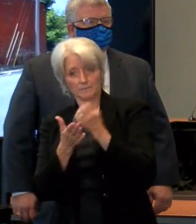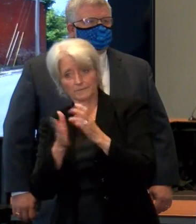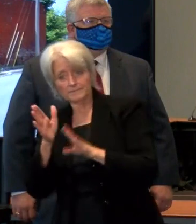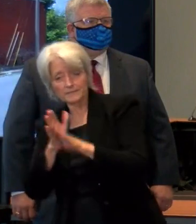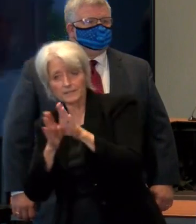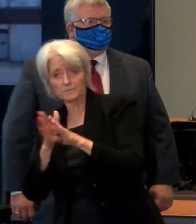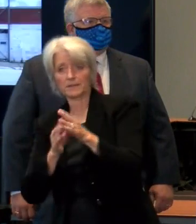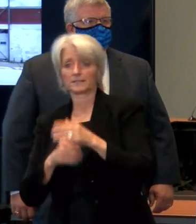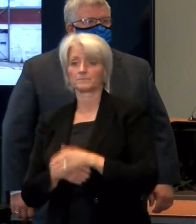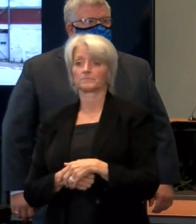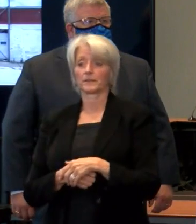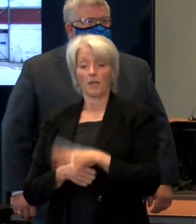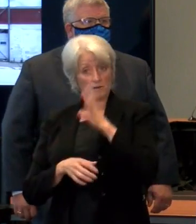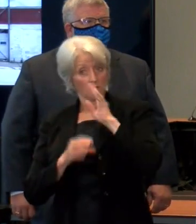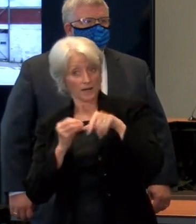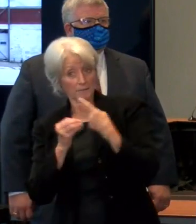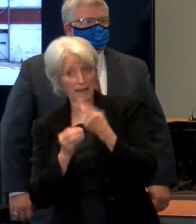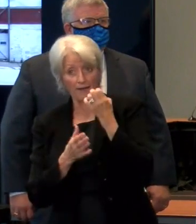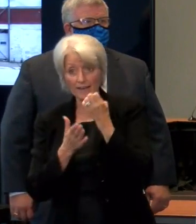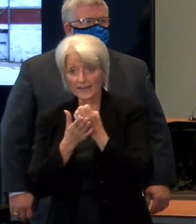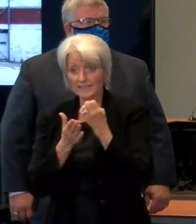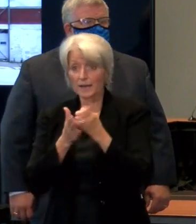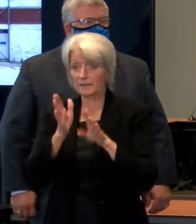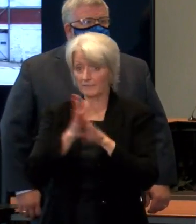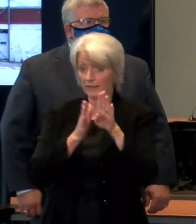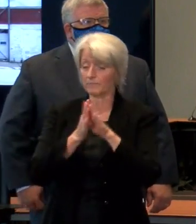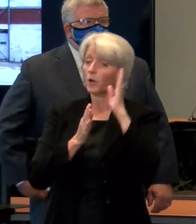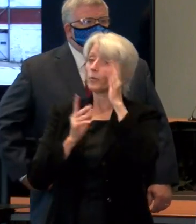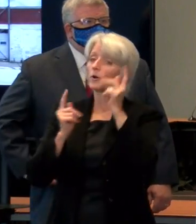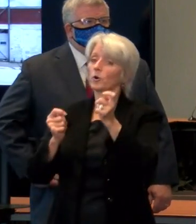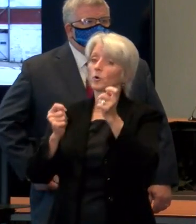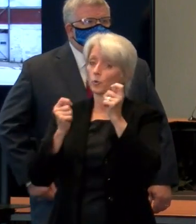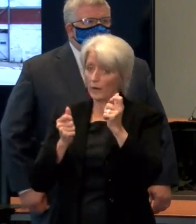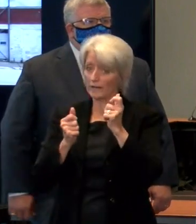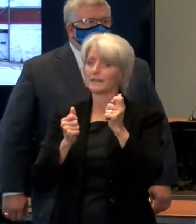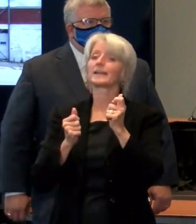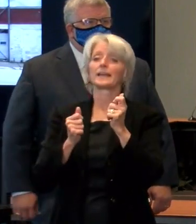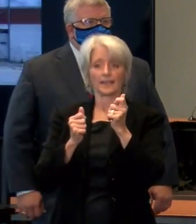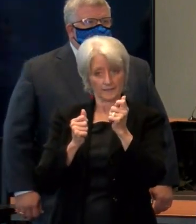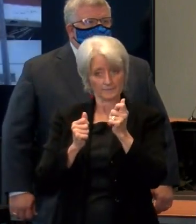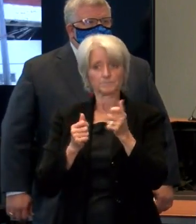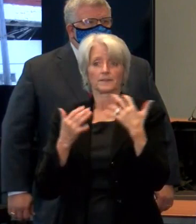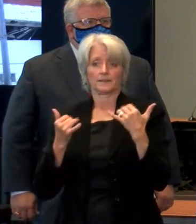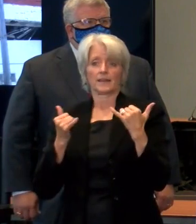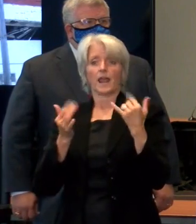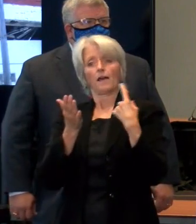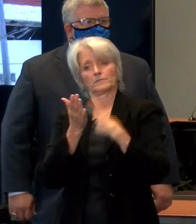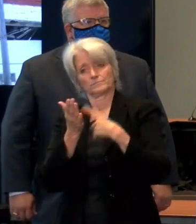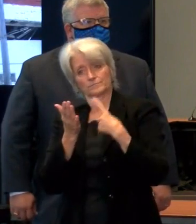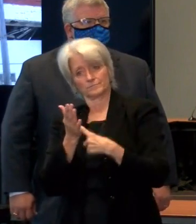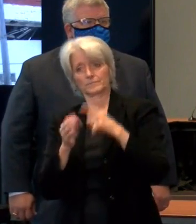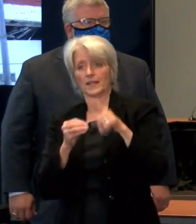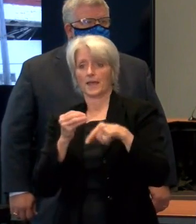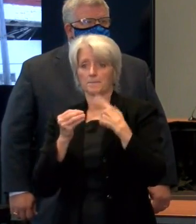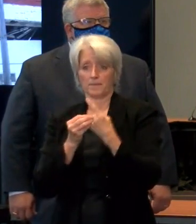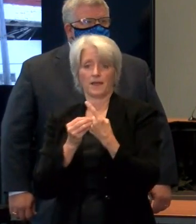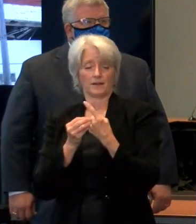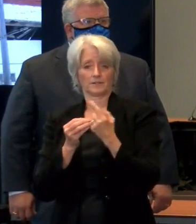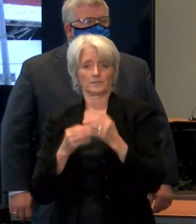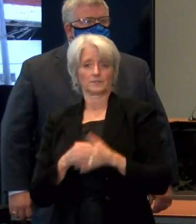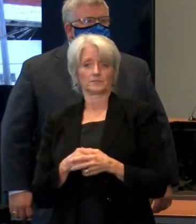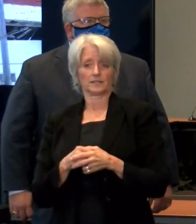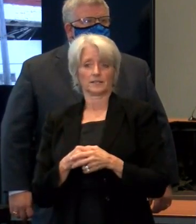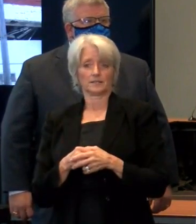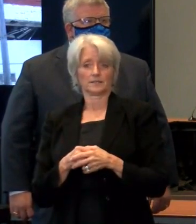said, as we talk about economic development, we're going to swiftly have a segue into our second portion of this press announcement, this press conference. As